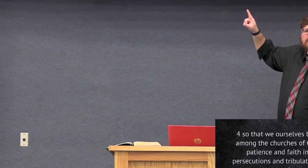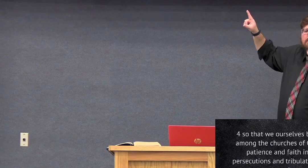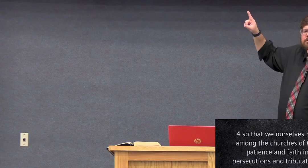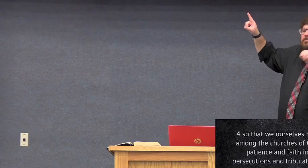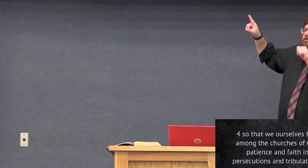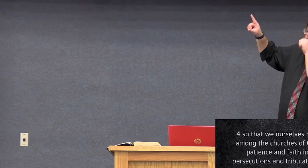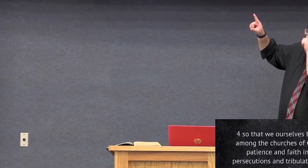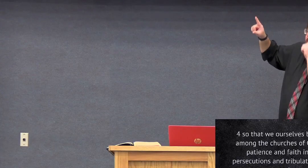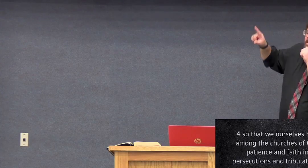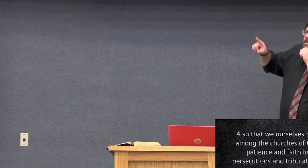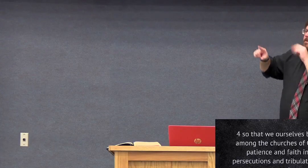your persecutions."